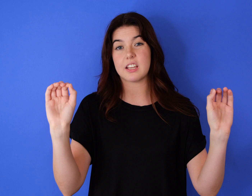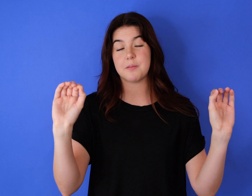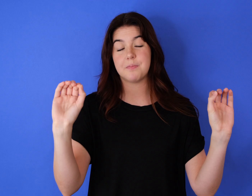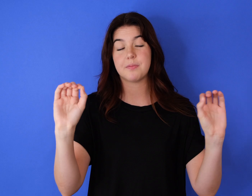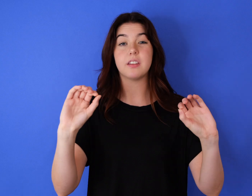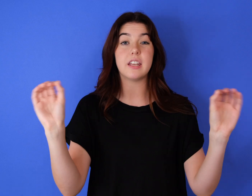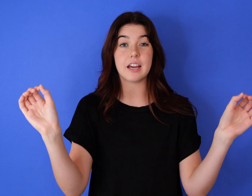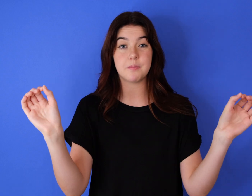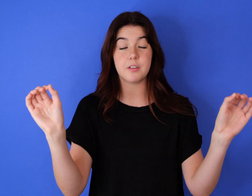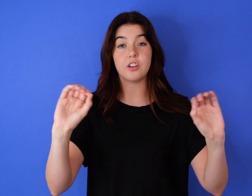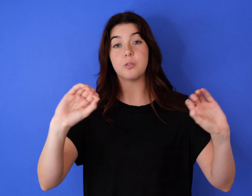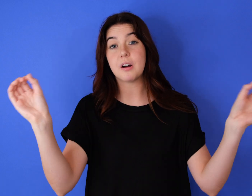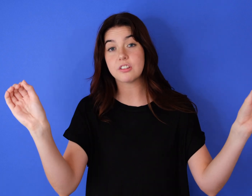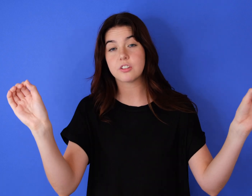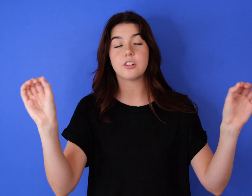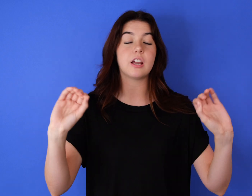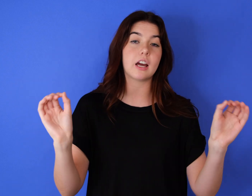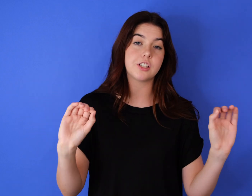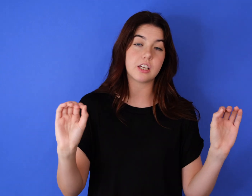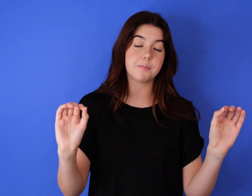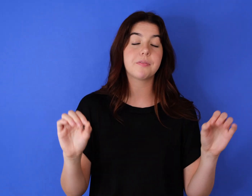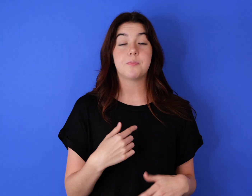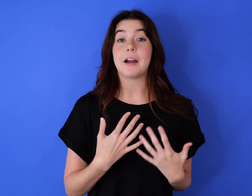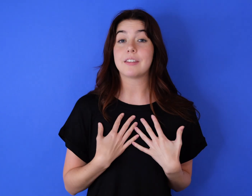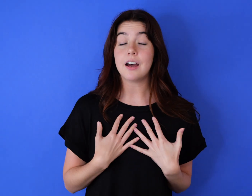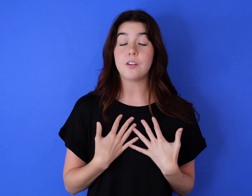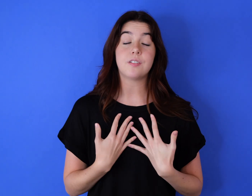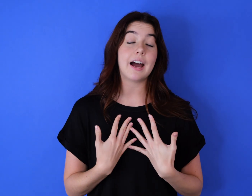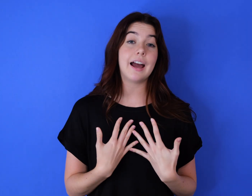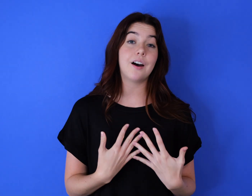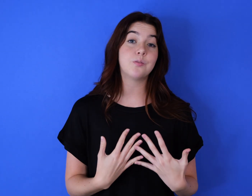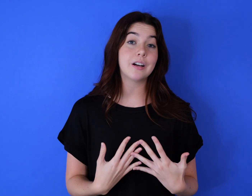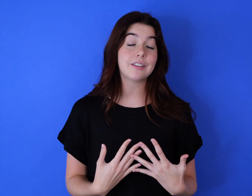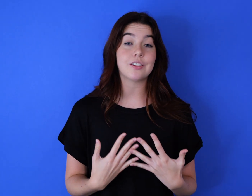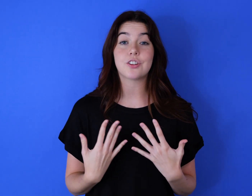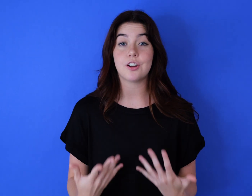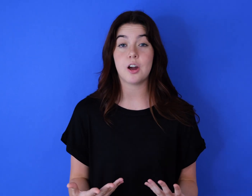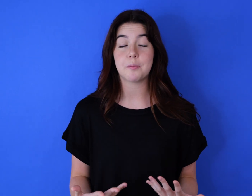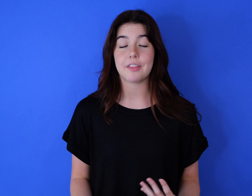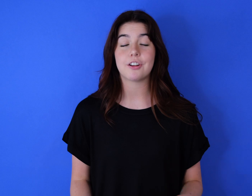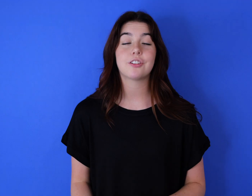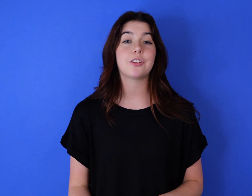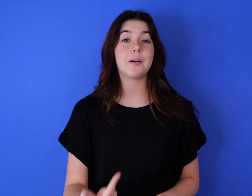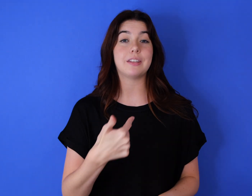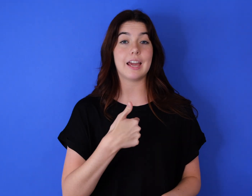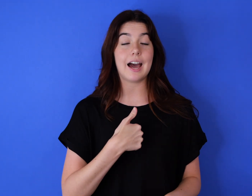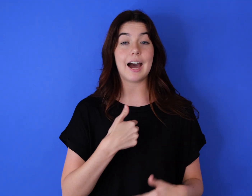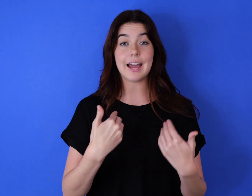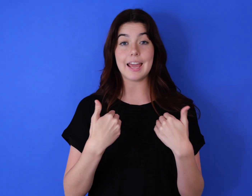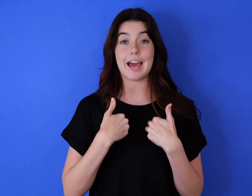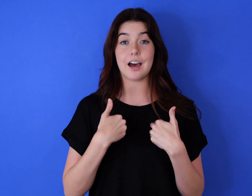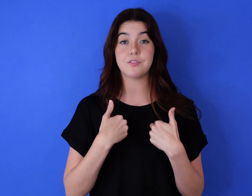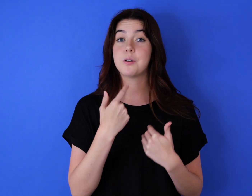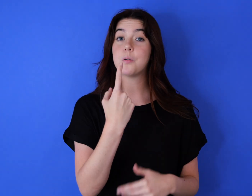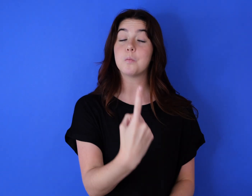them, none. You can do it once, you can't shake. Myself, I have one sister and no brothers. So I would say I have